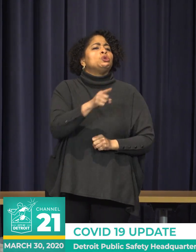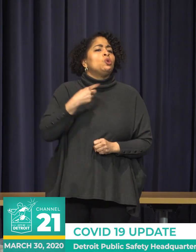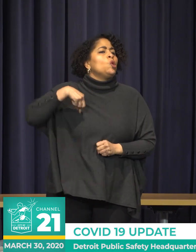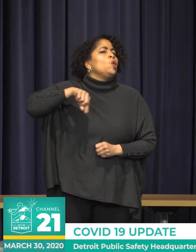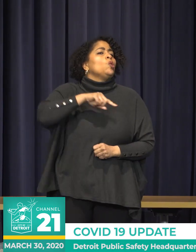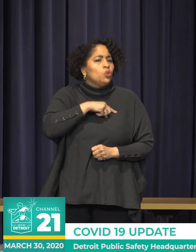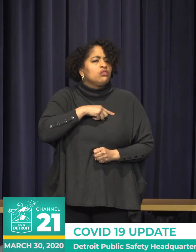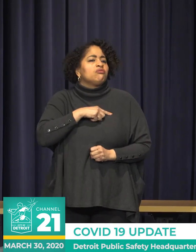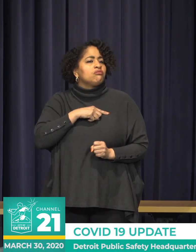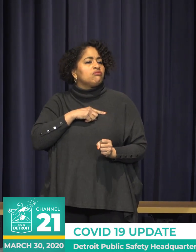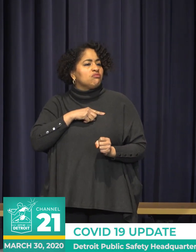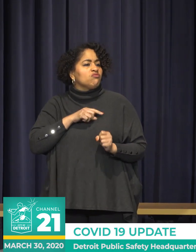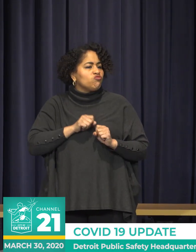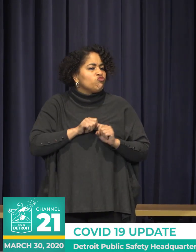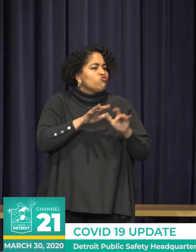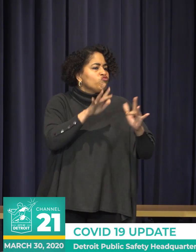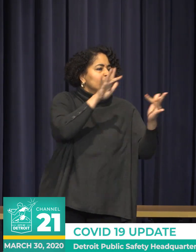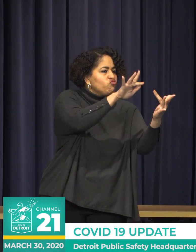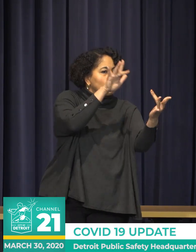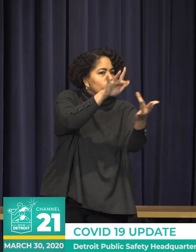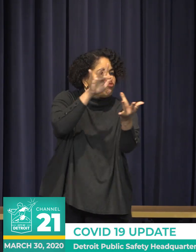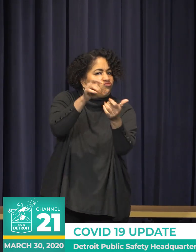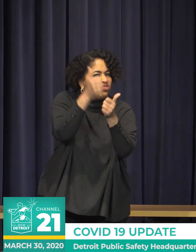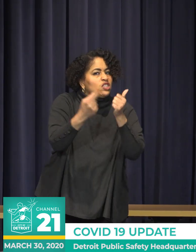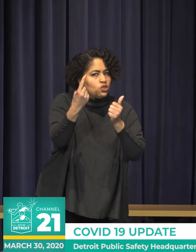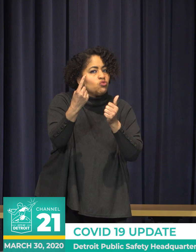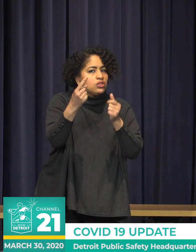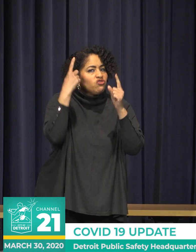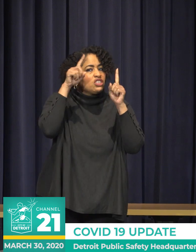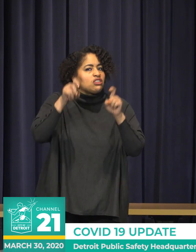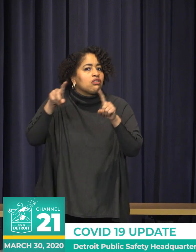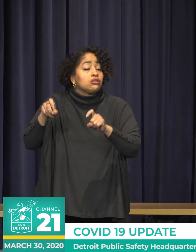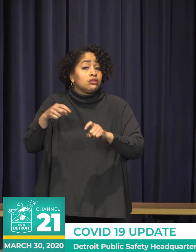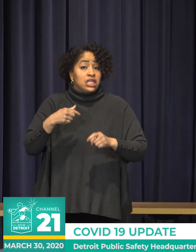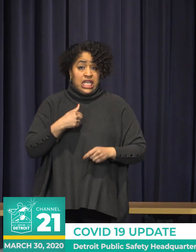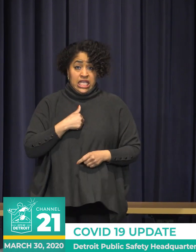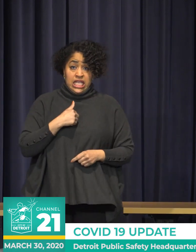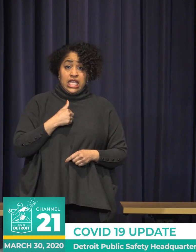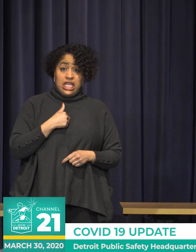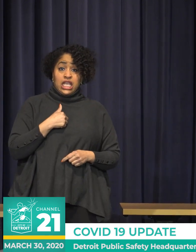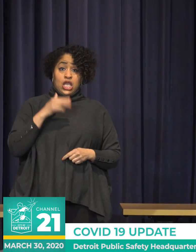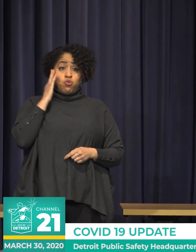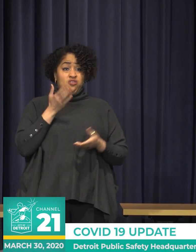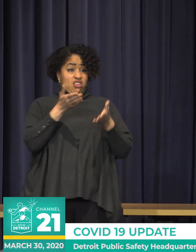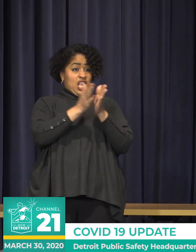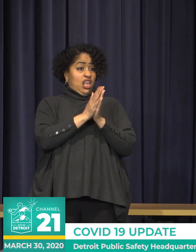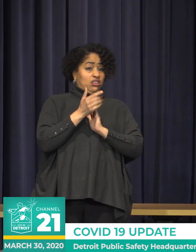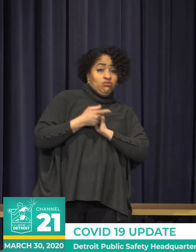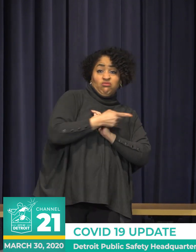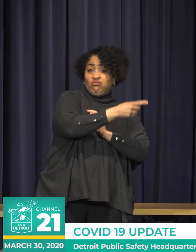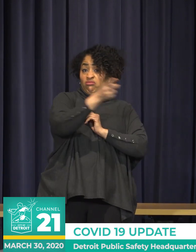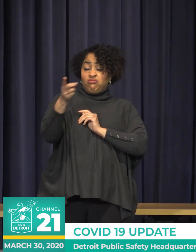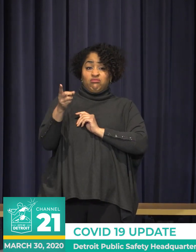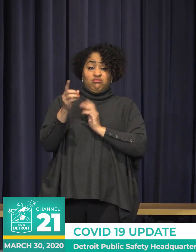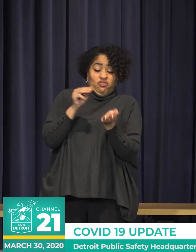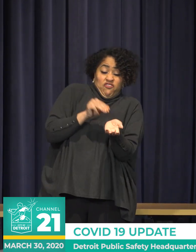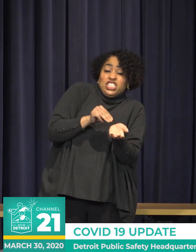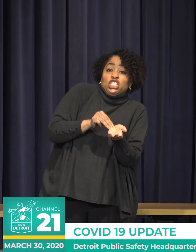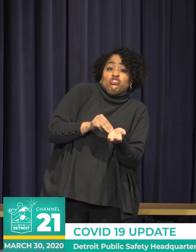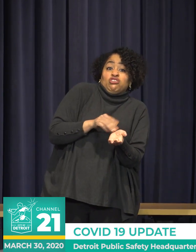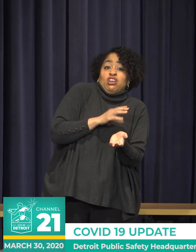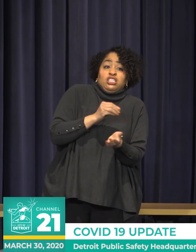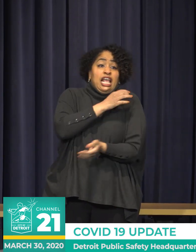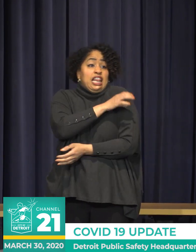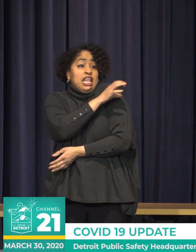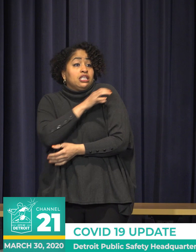we reach everybody. And so I'm going to ask the physicians and clinics in this town to